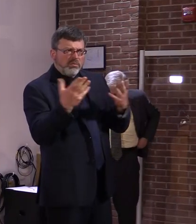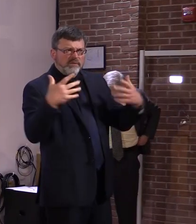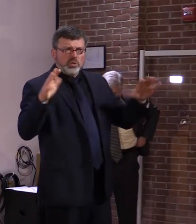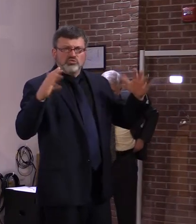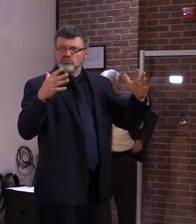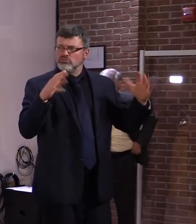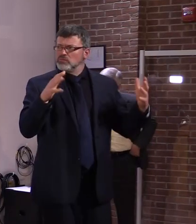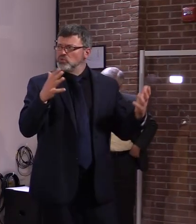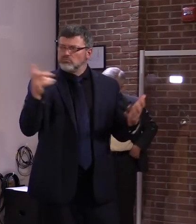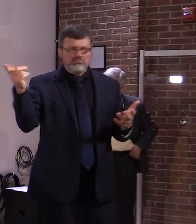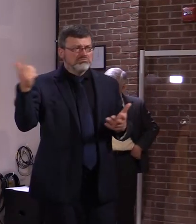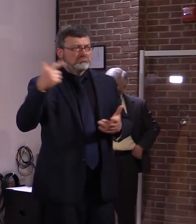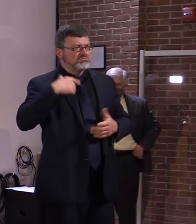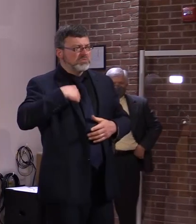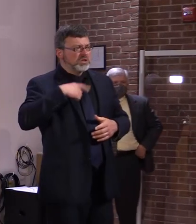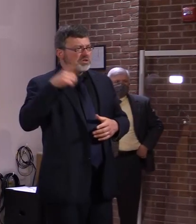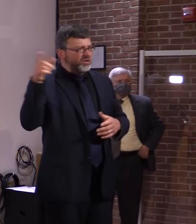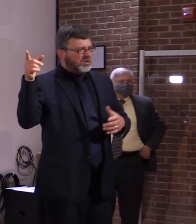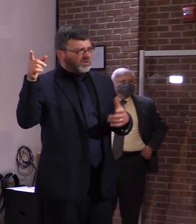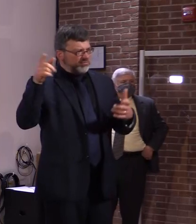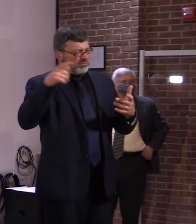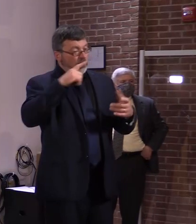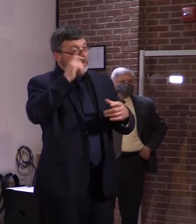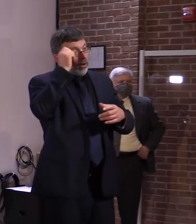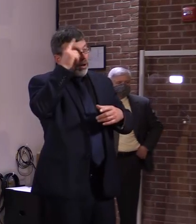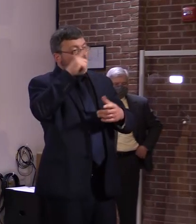ask Secretary French to add to that.